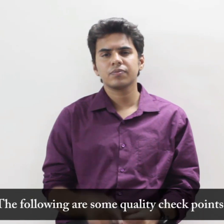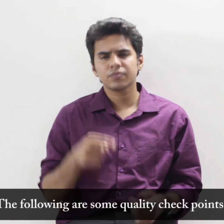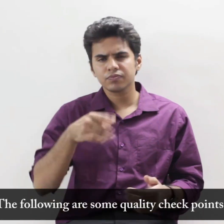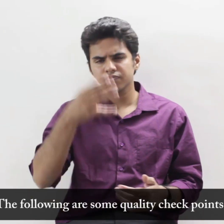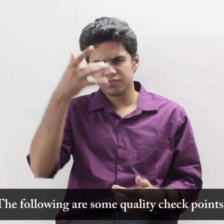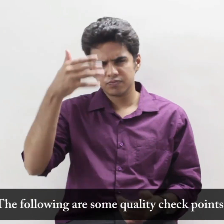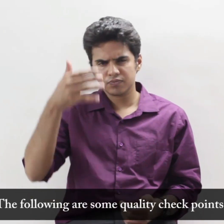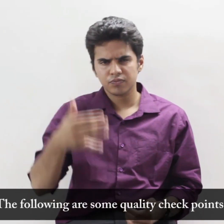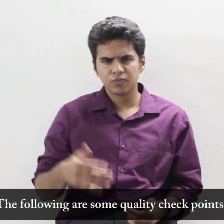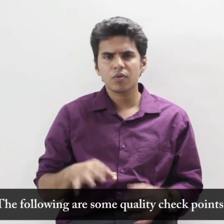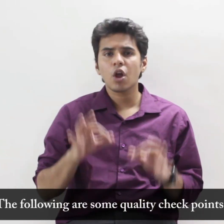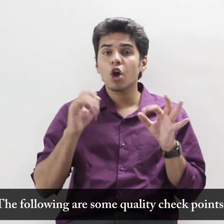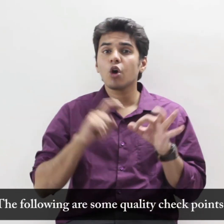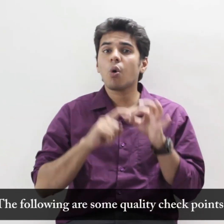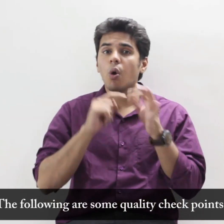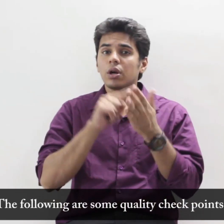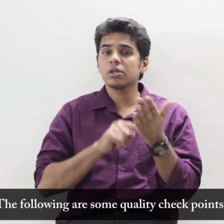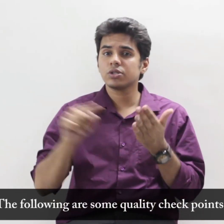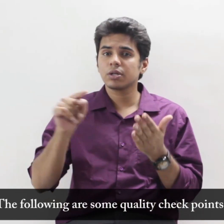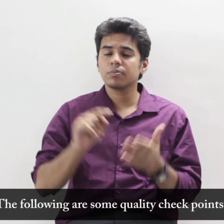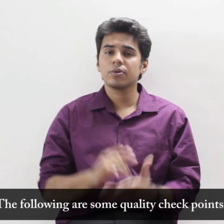The following are some quality checkpoints: